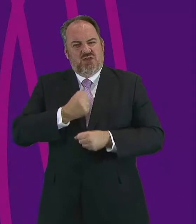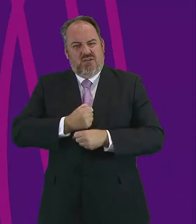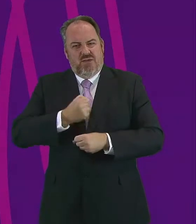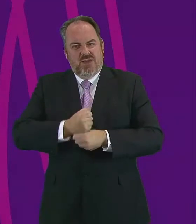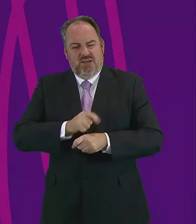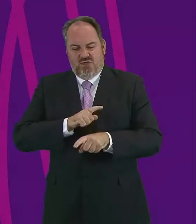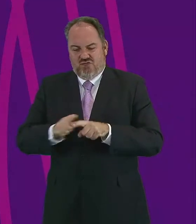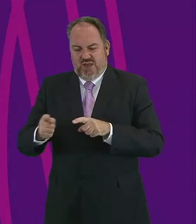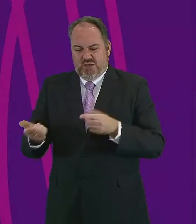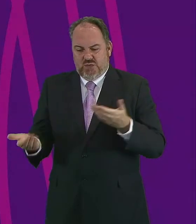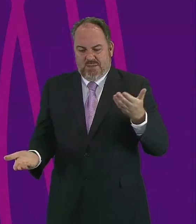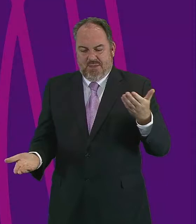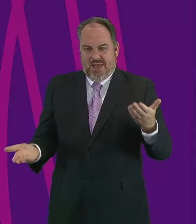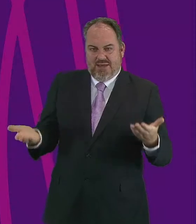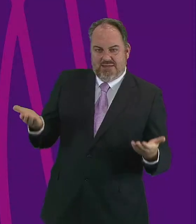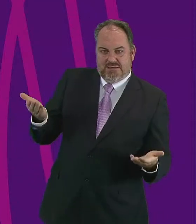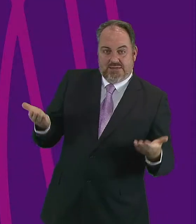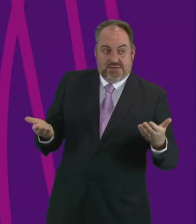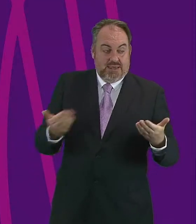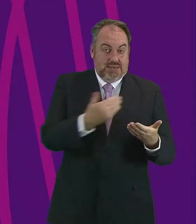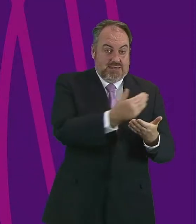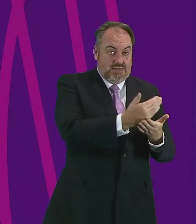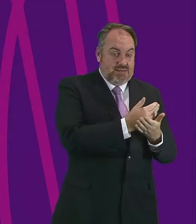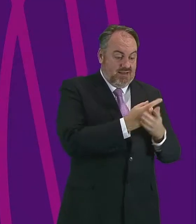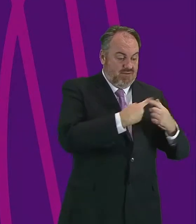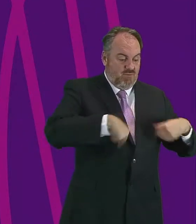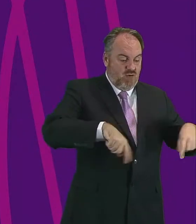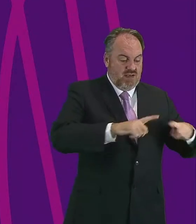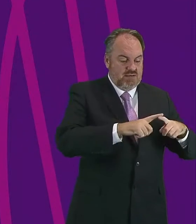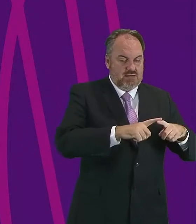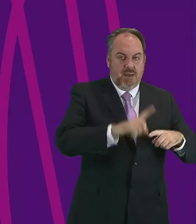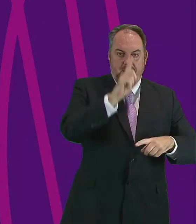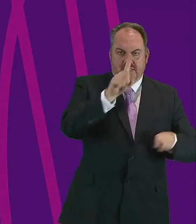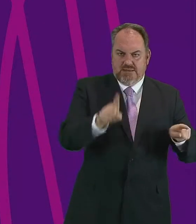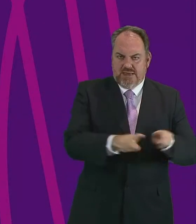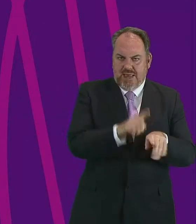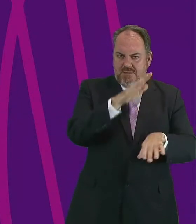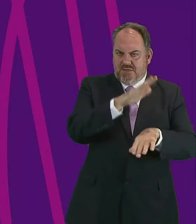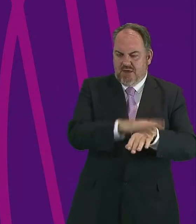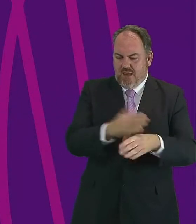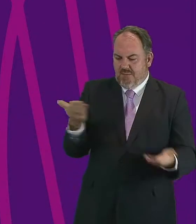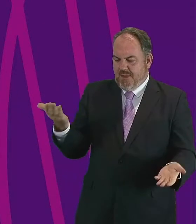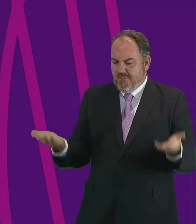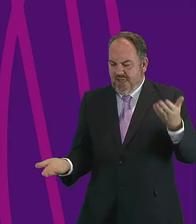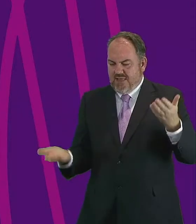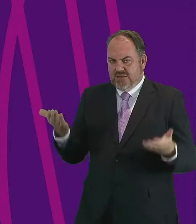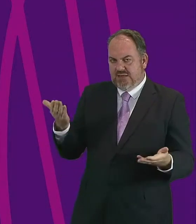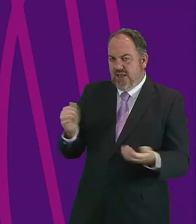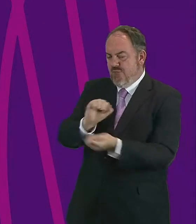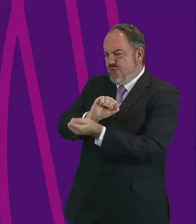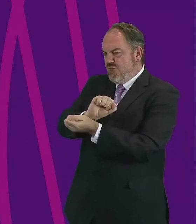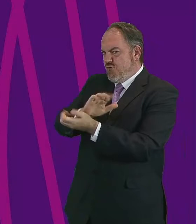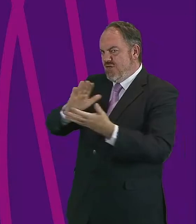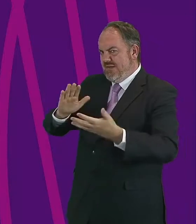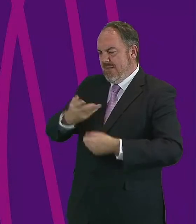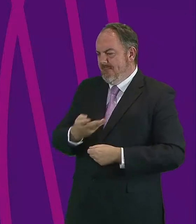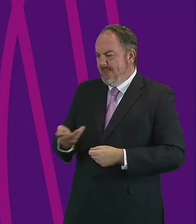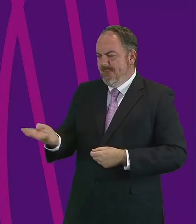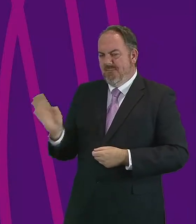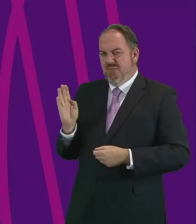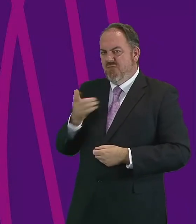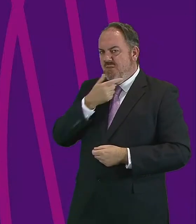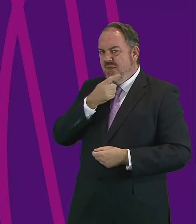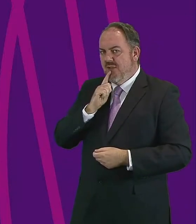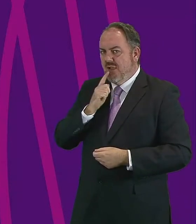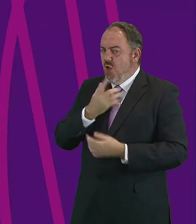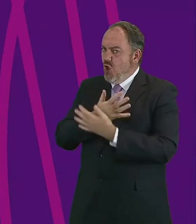us safe while allowing individual freedom when reaching their decisions? Many people have had to cancel